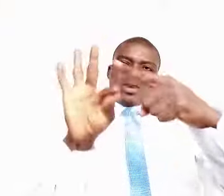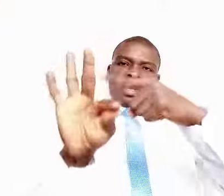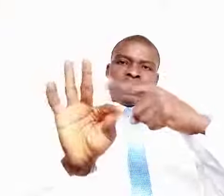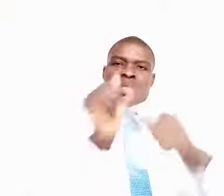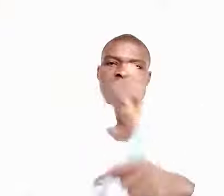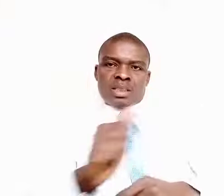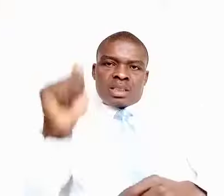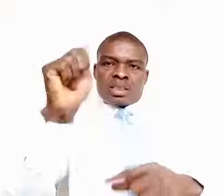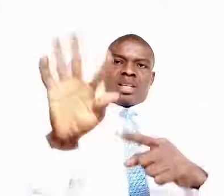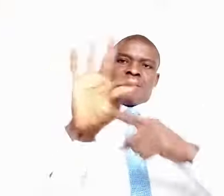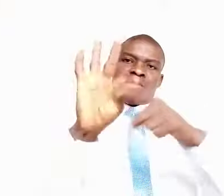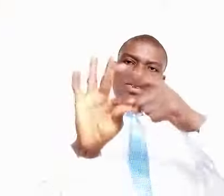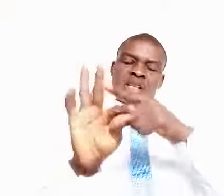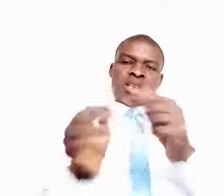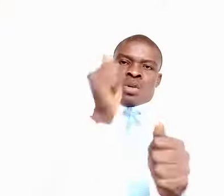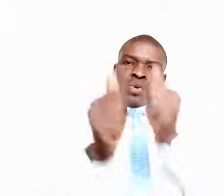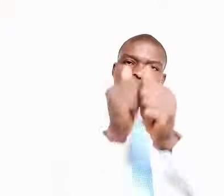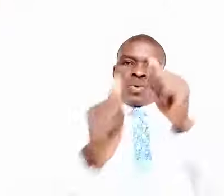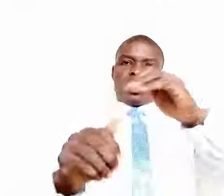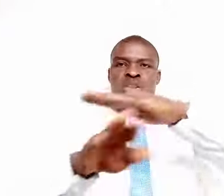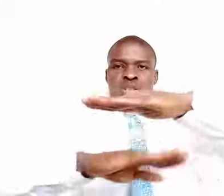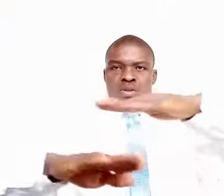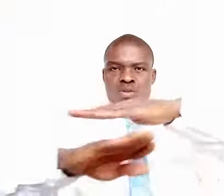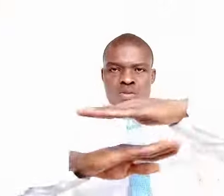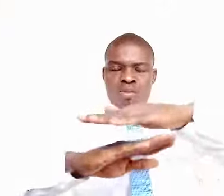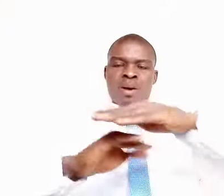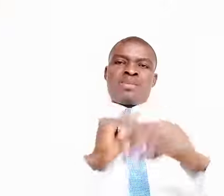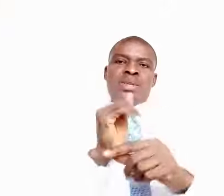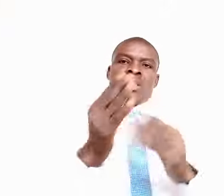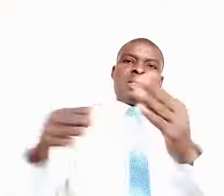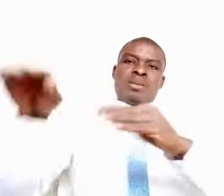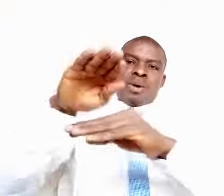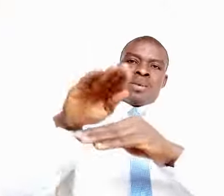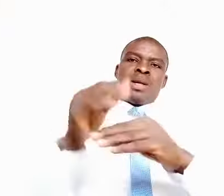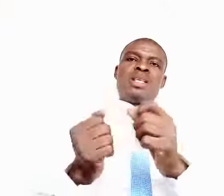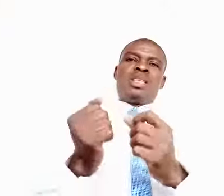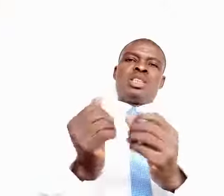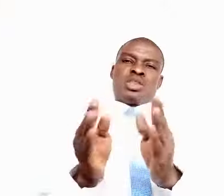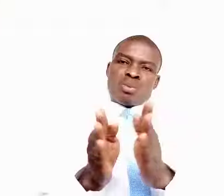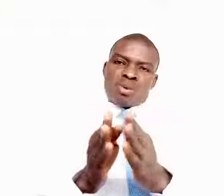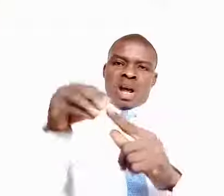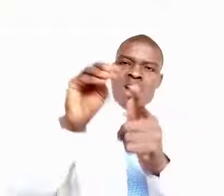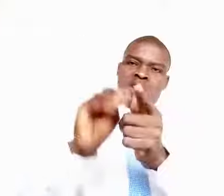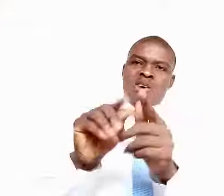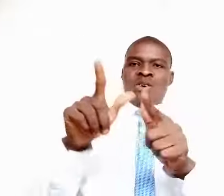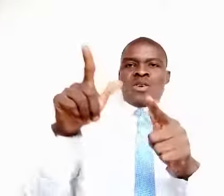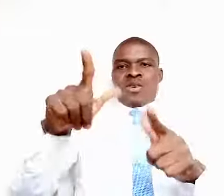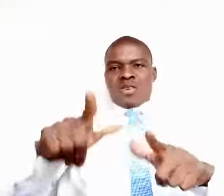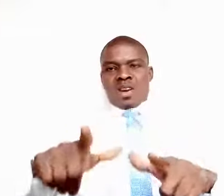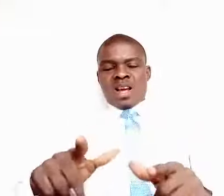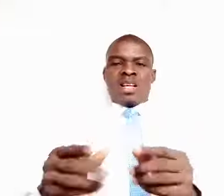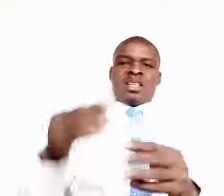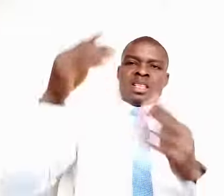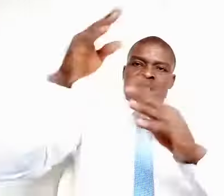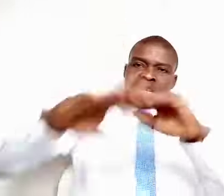fraction whose numerator, that is number above the bar, is smaller or less than the denominator, that is number